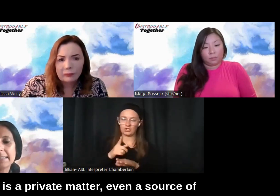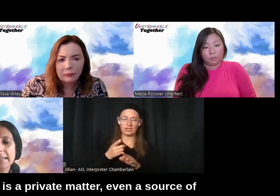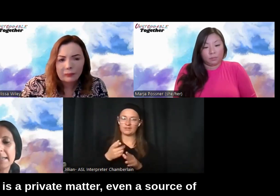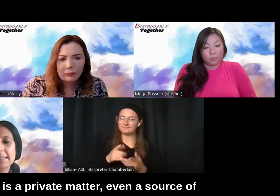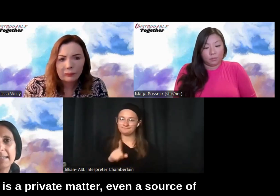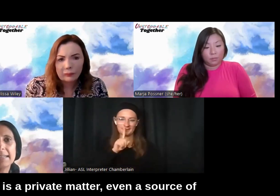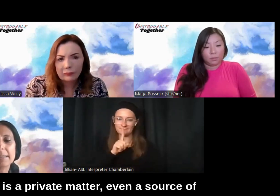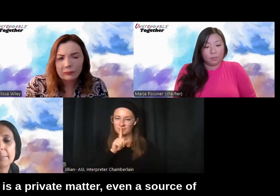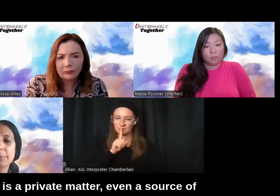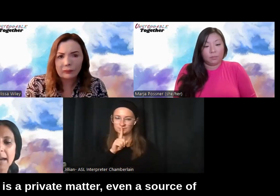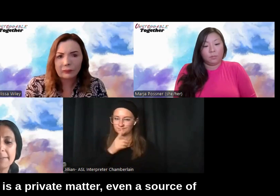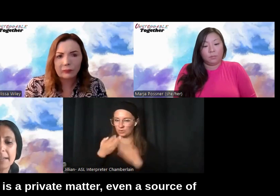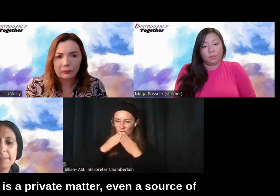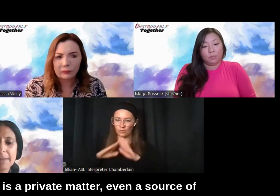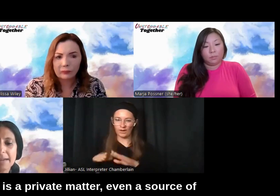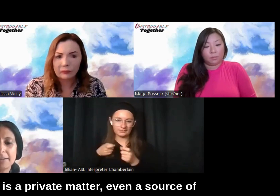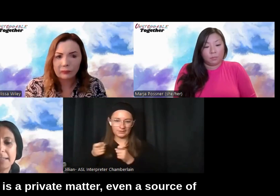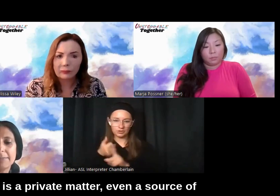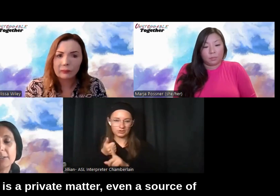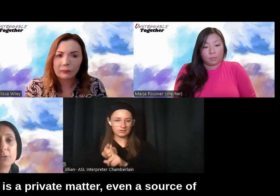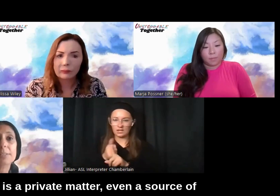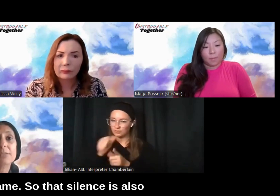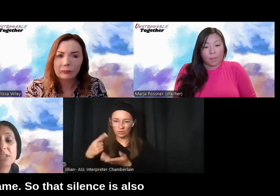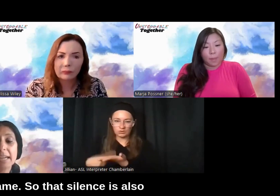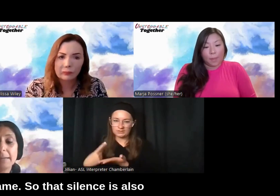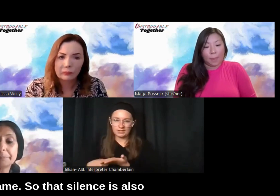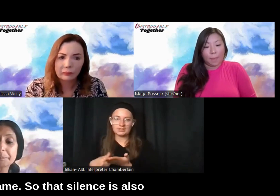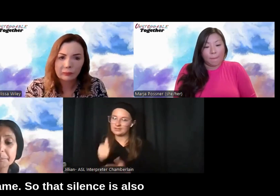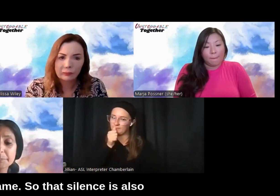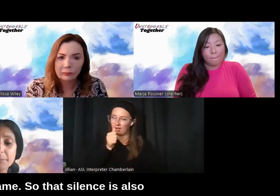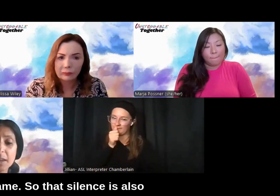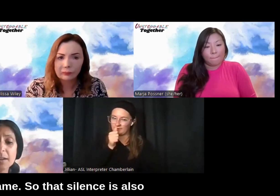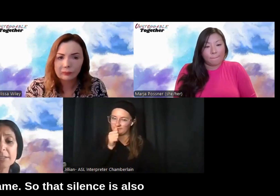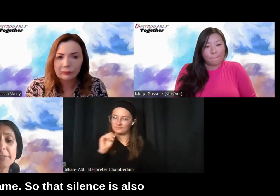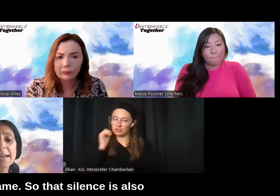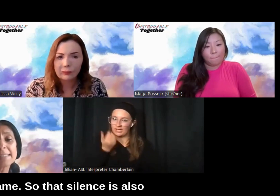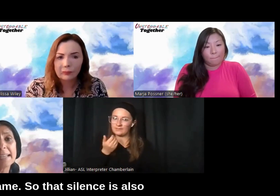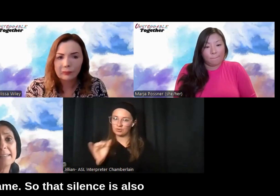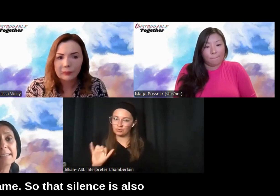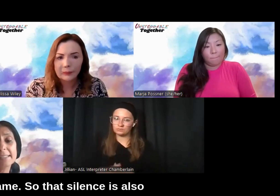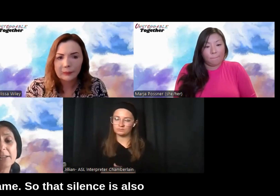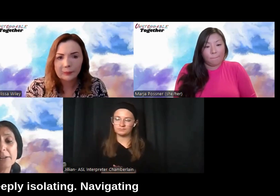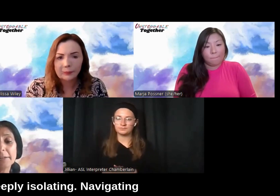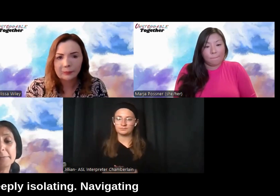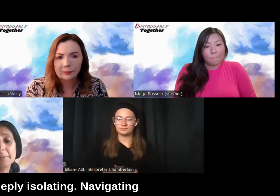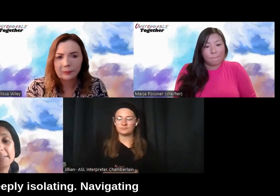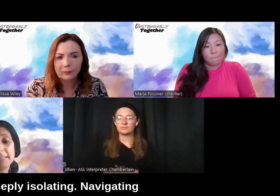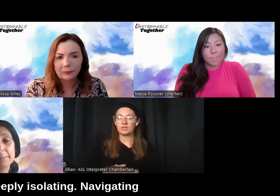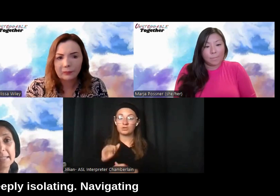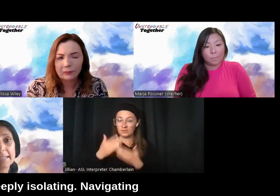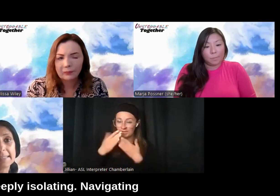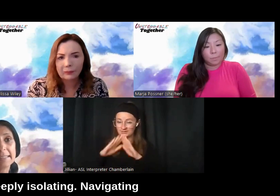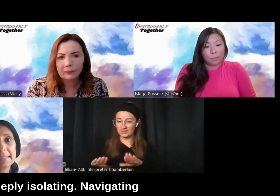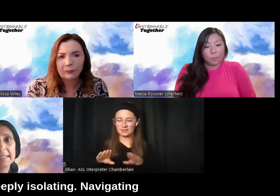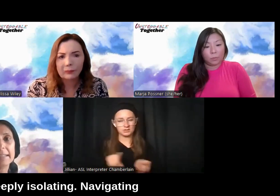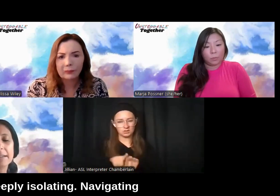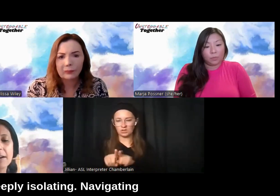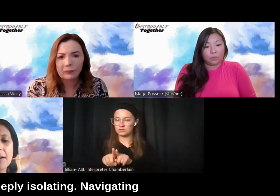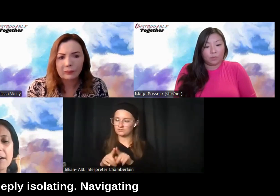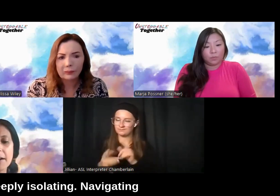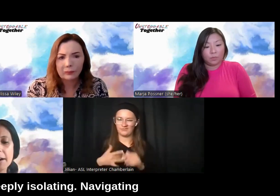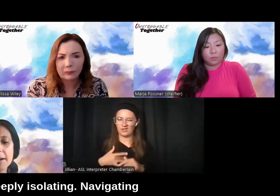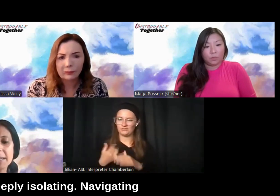not discussed. It is a private matter, even a source of shame. So that silence is also deeply